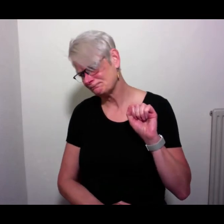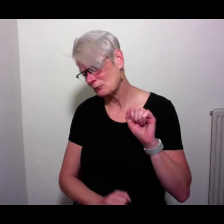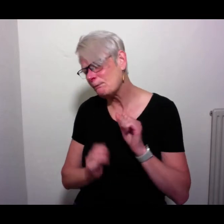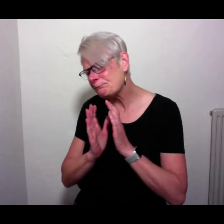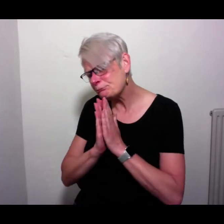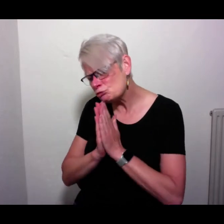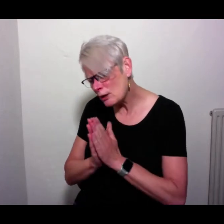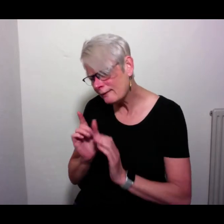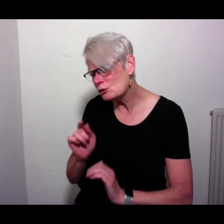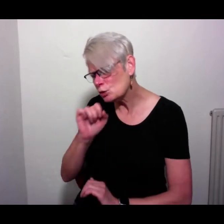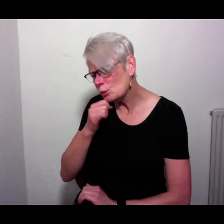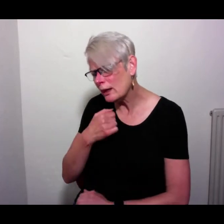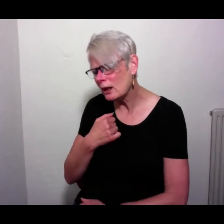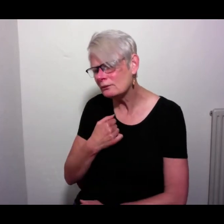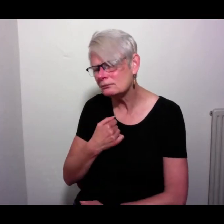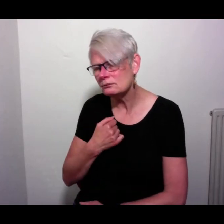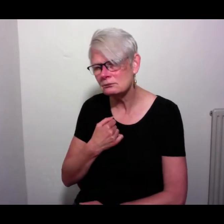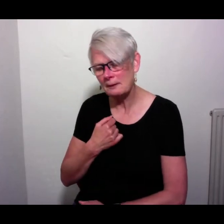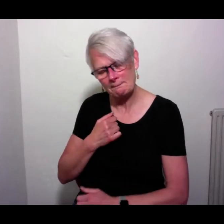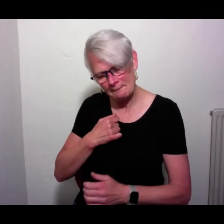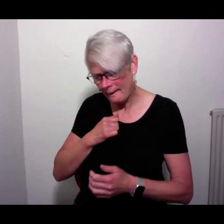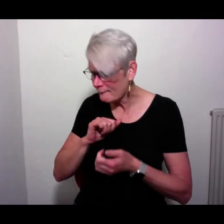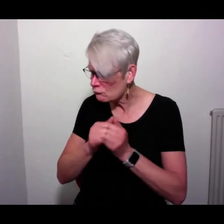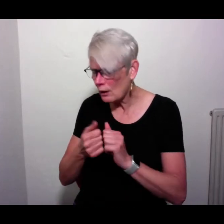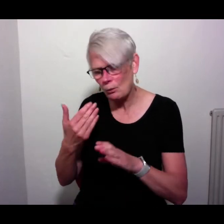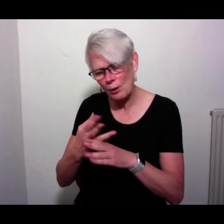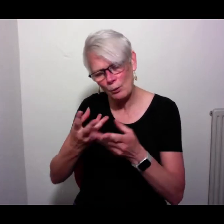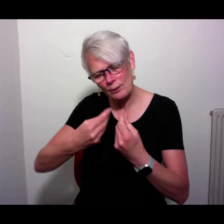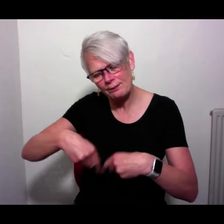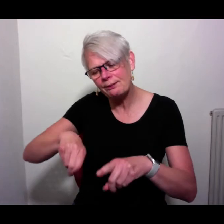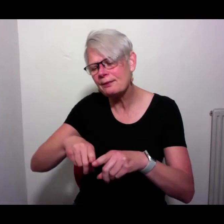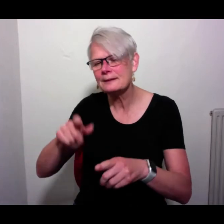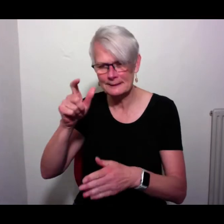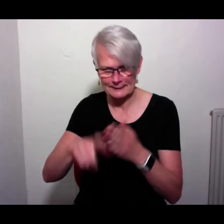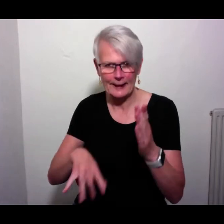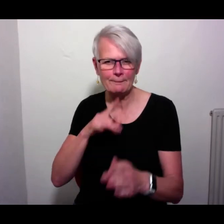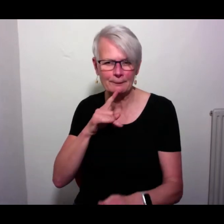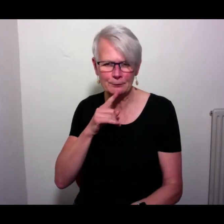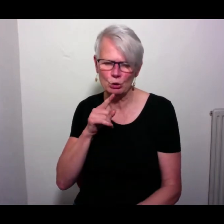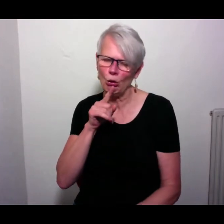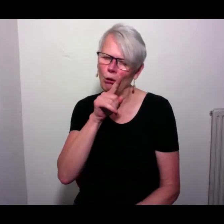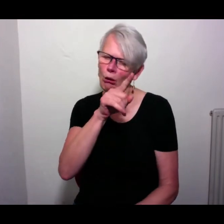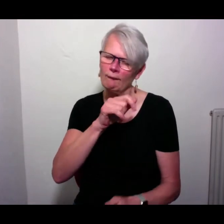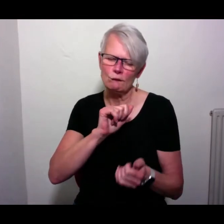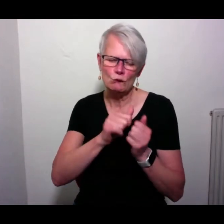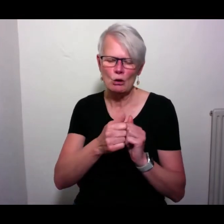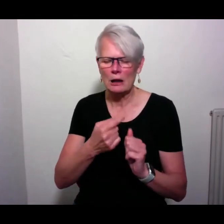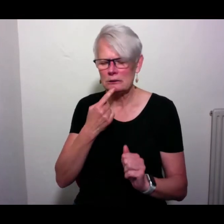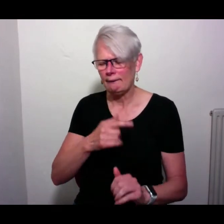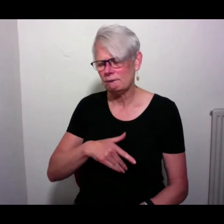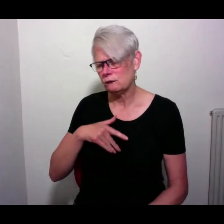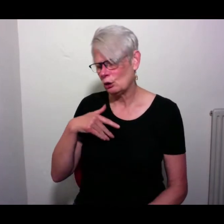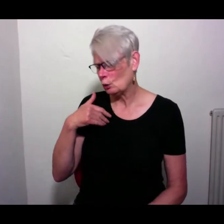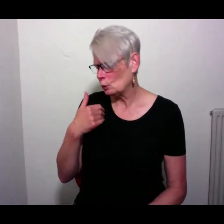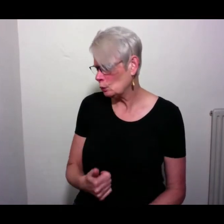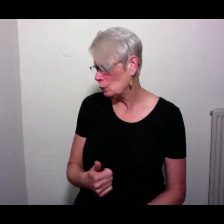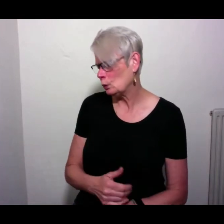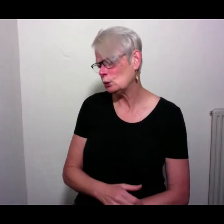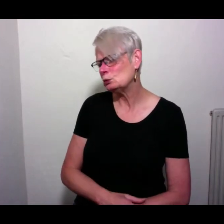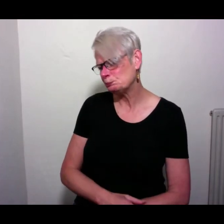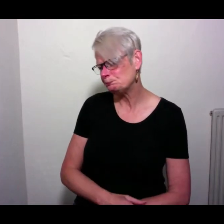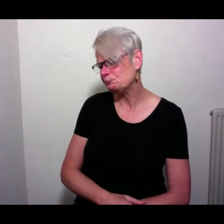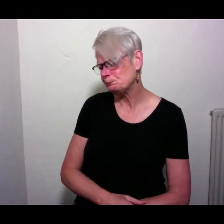"I will pray for you," she says. "My friend works with disabled people and she finds it so rewarding."